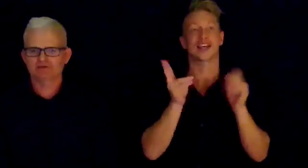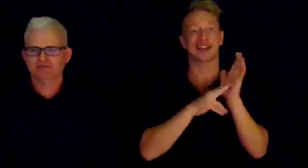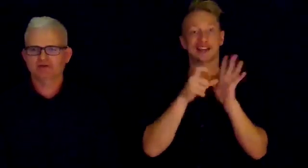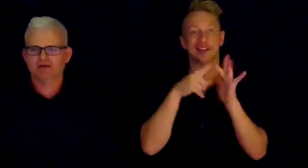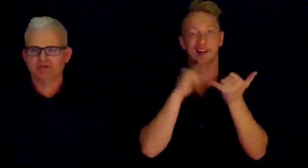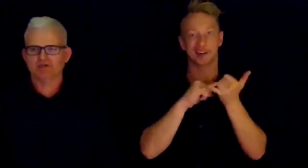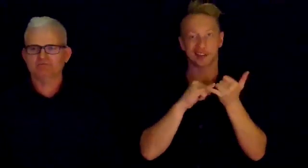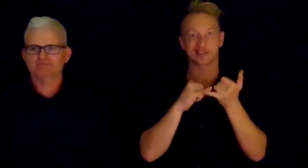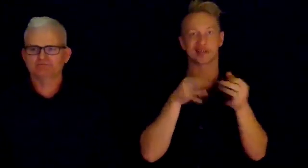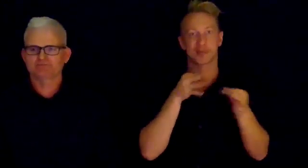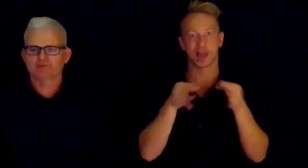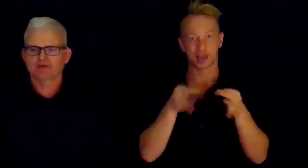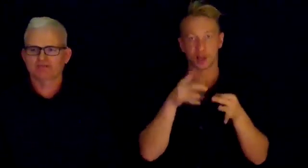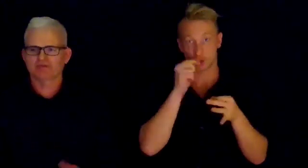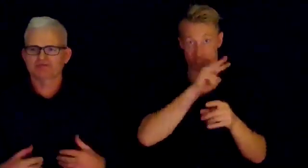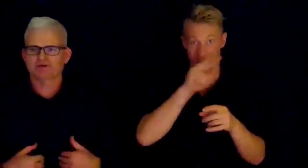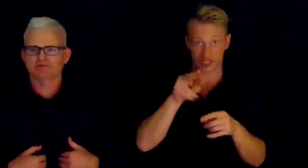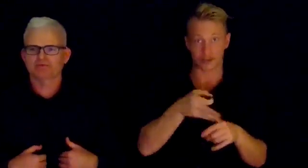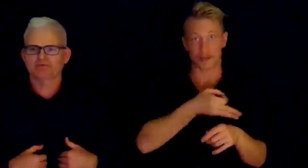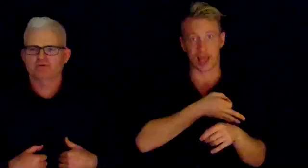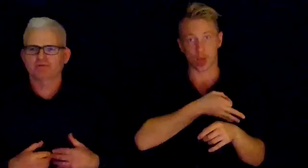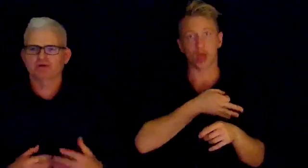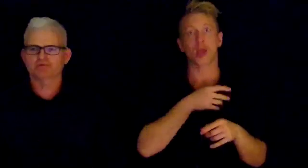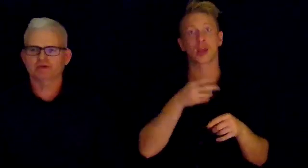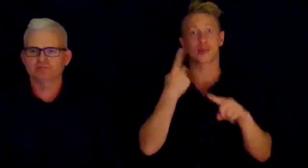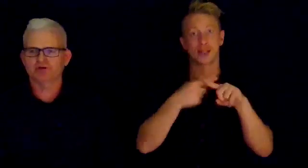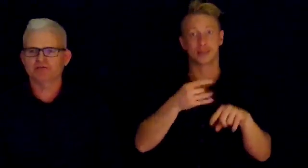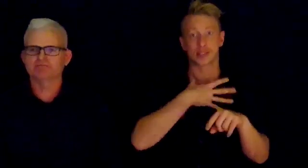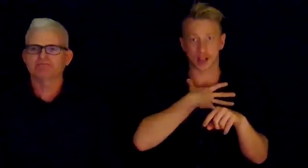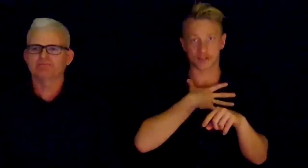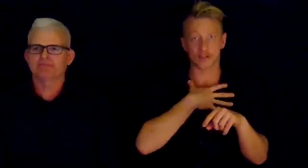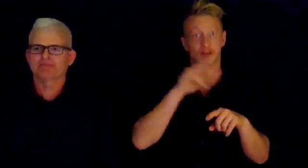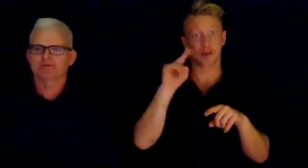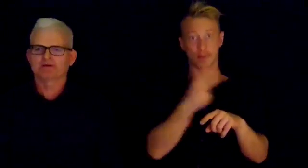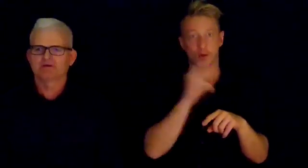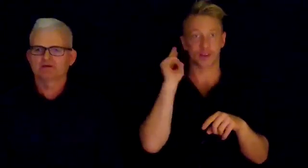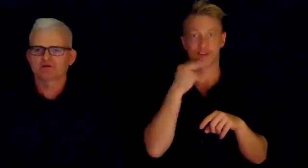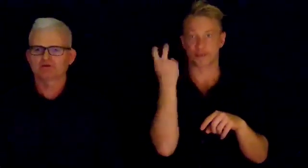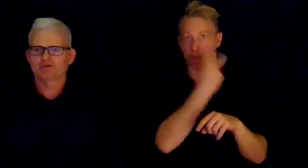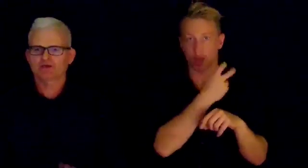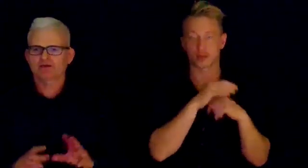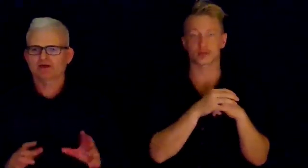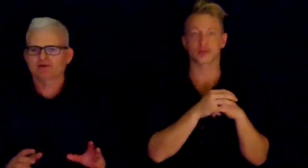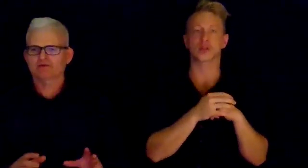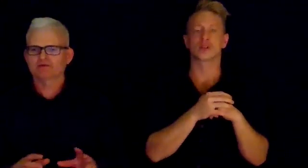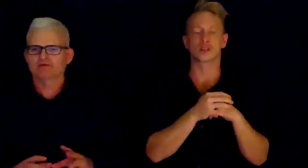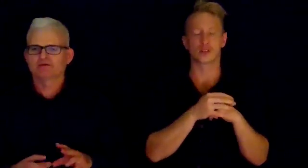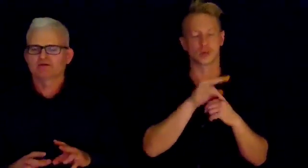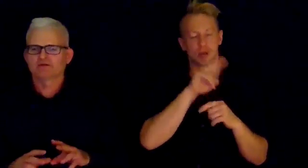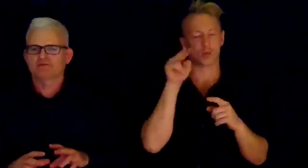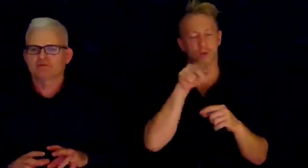could see Paola and myself. We're both deafblind. So looking at